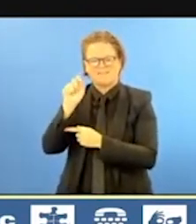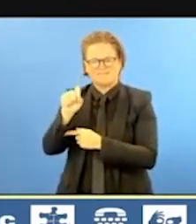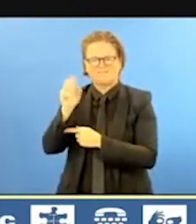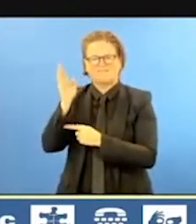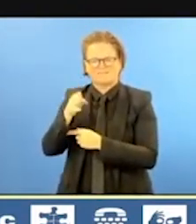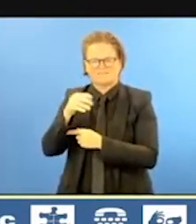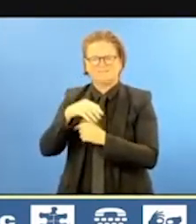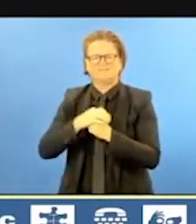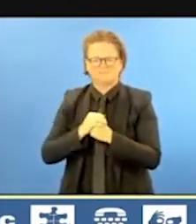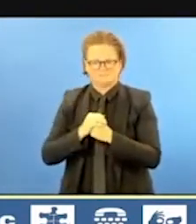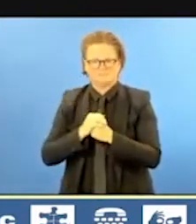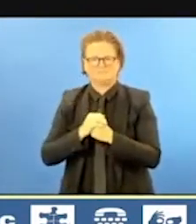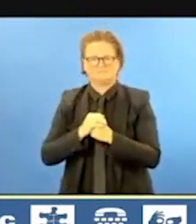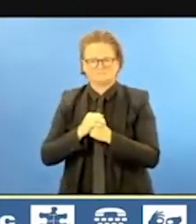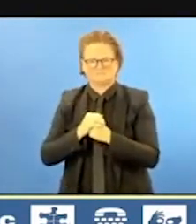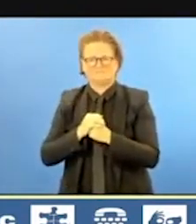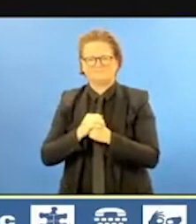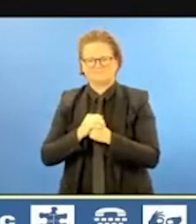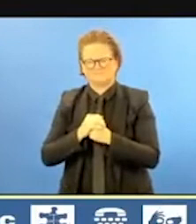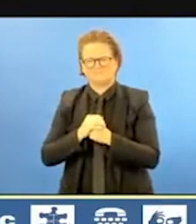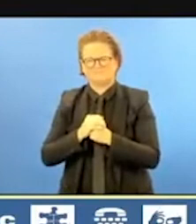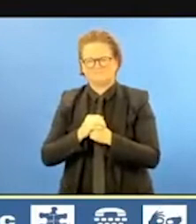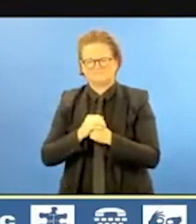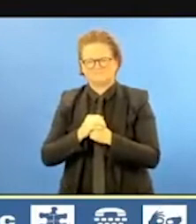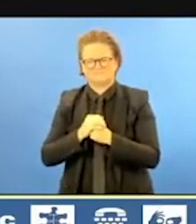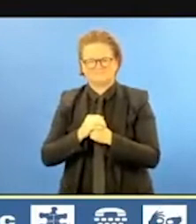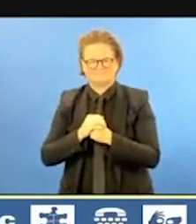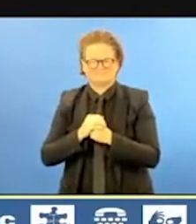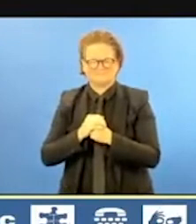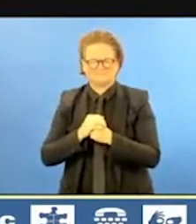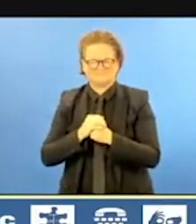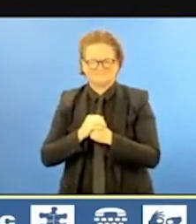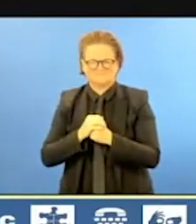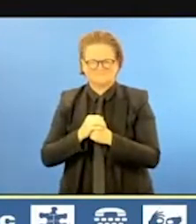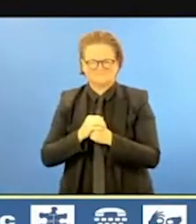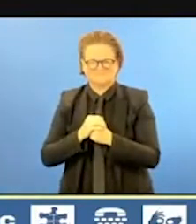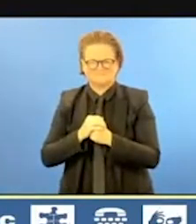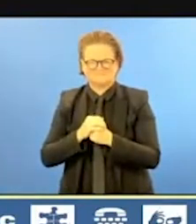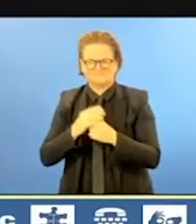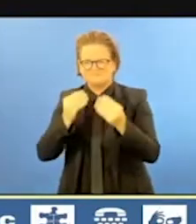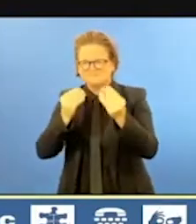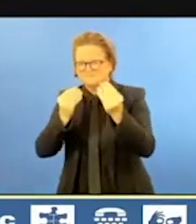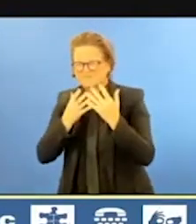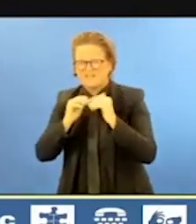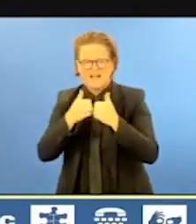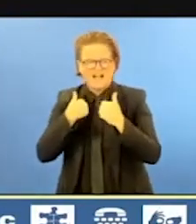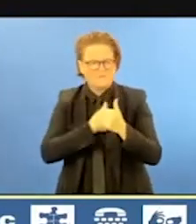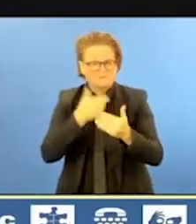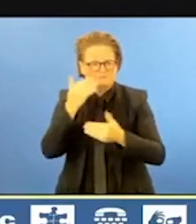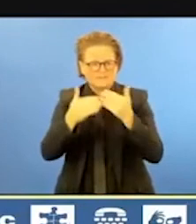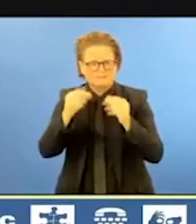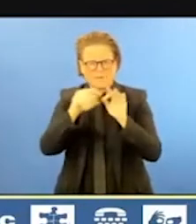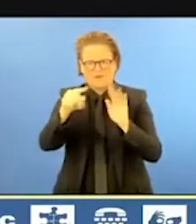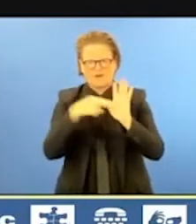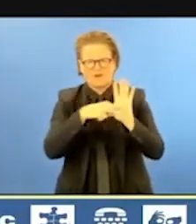415-554-6789, and let us know too what you think of how we did today. We hope that this was responsive for